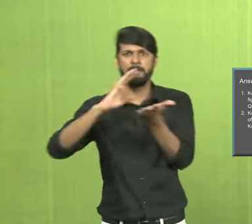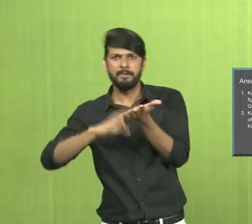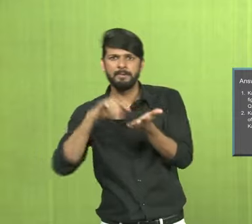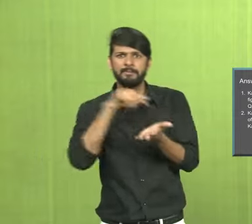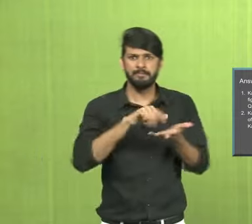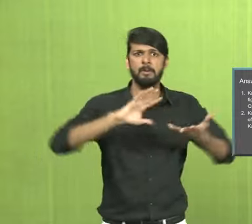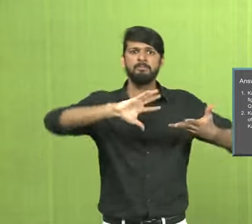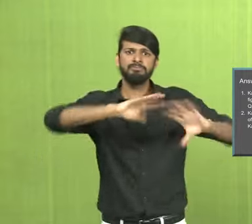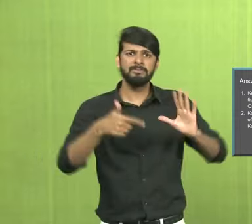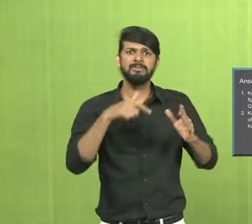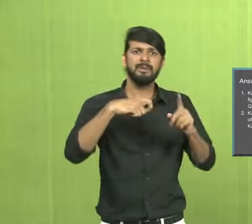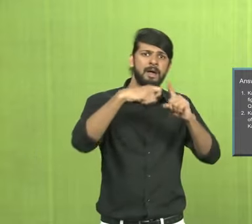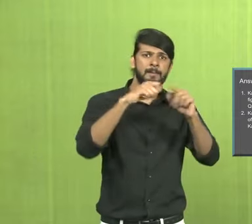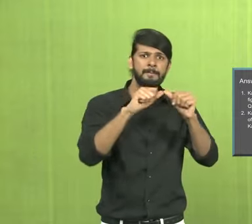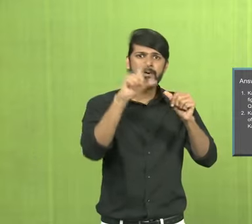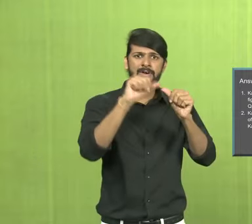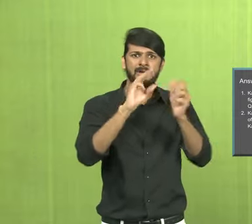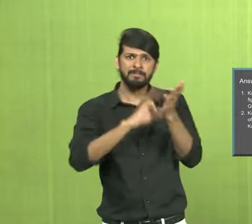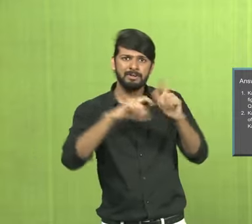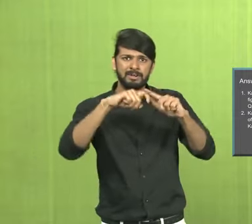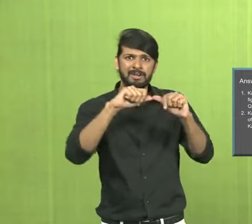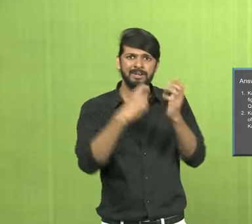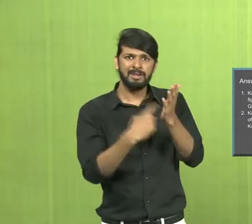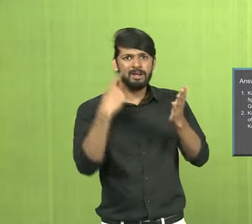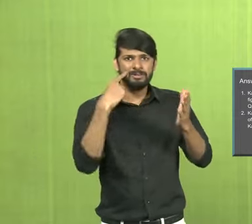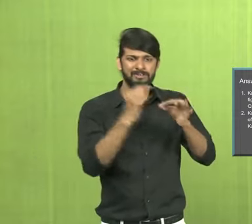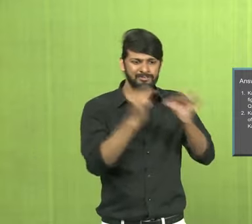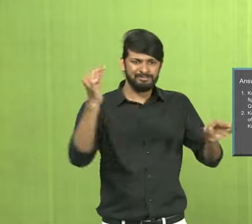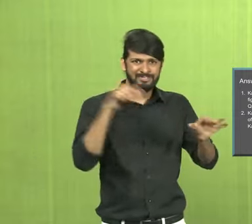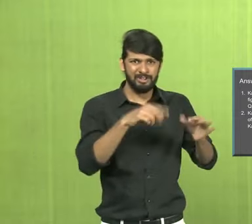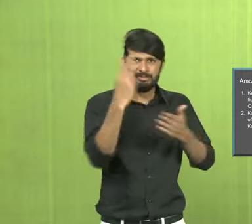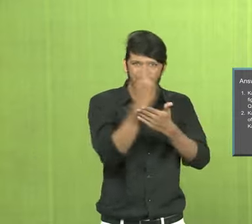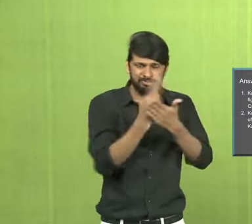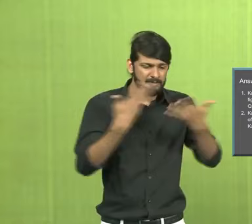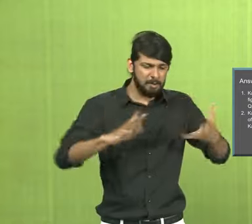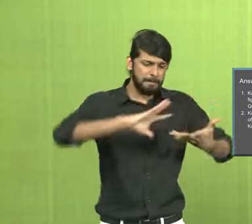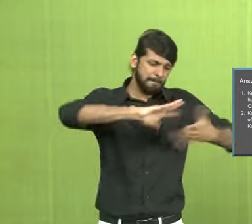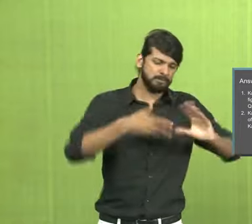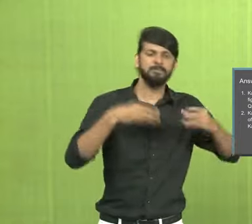2 centers or the key centers of this production is Srikalahasti and Machilipattanam.